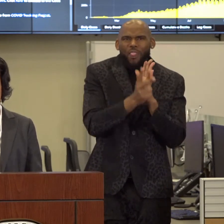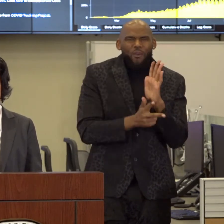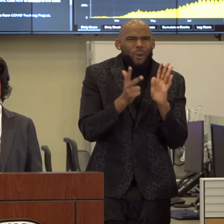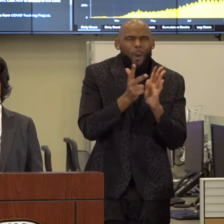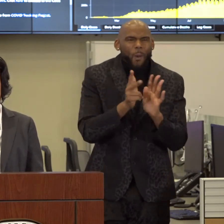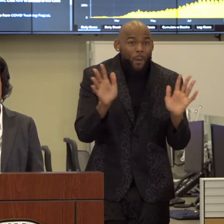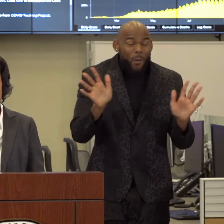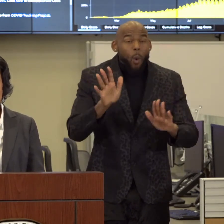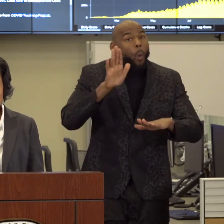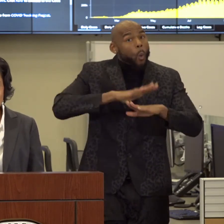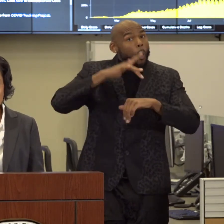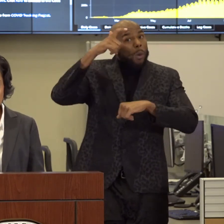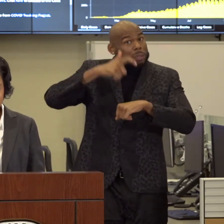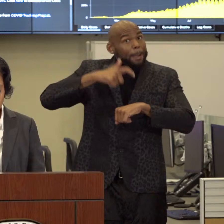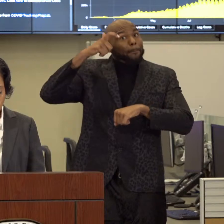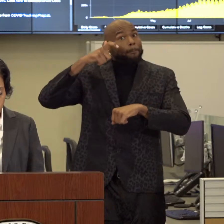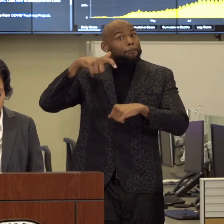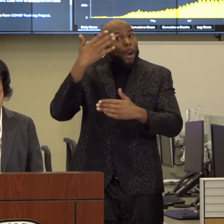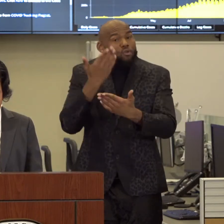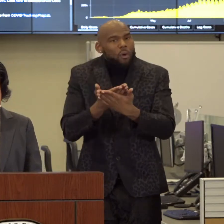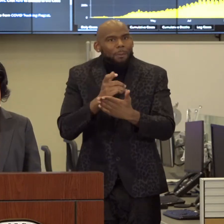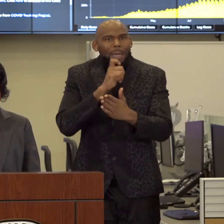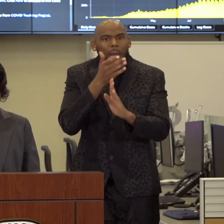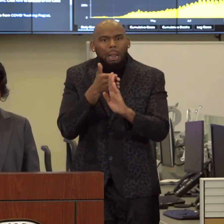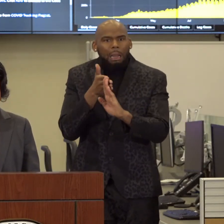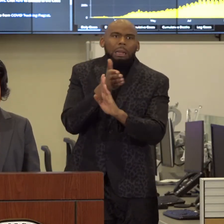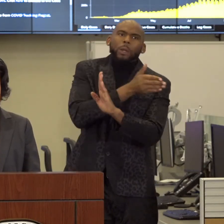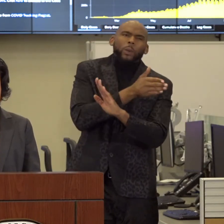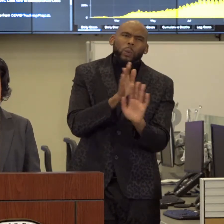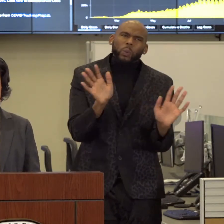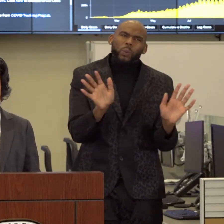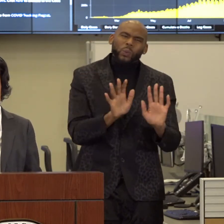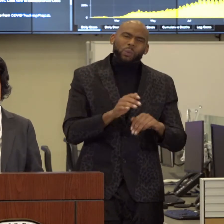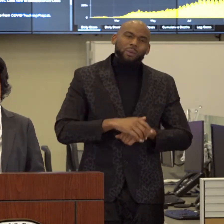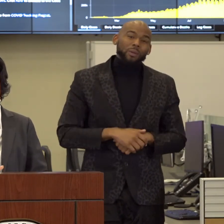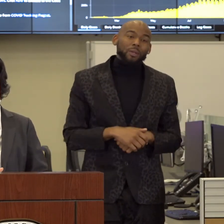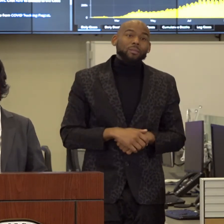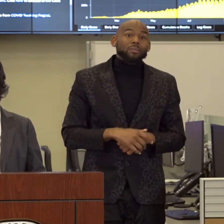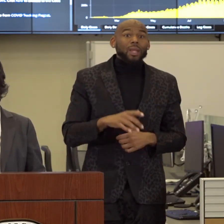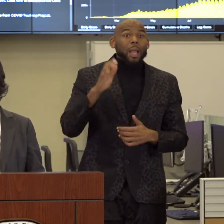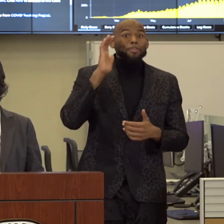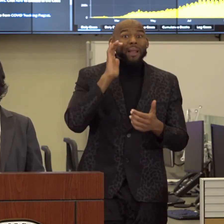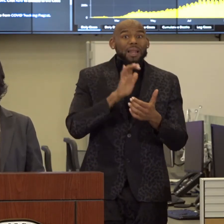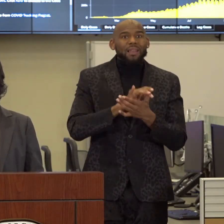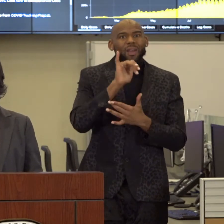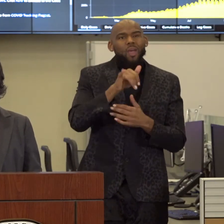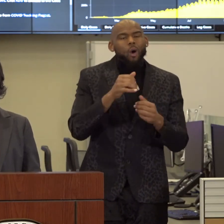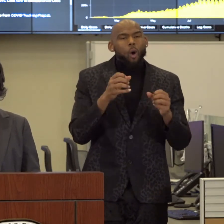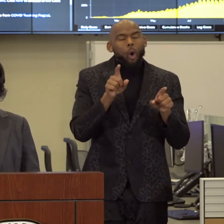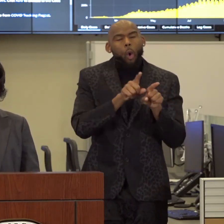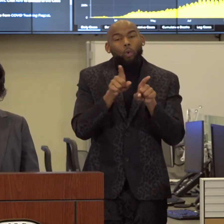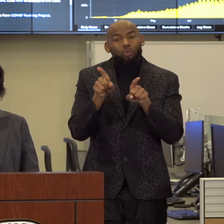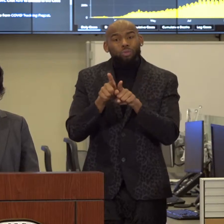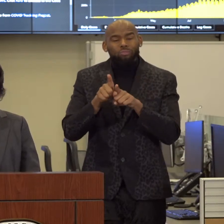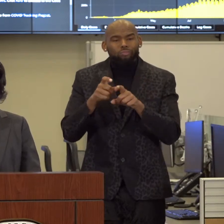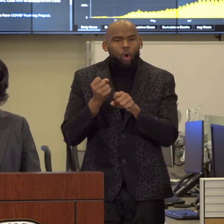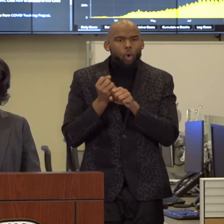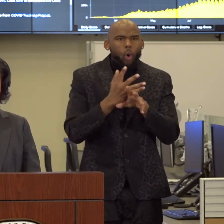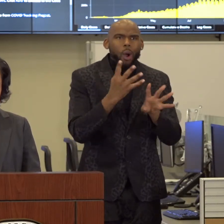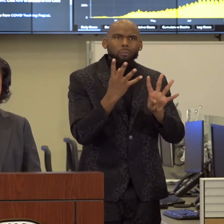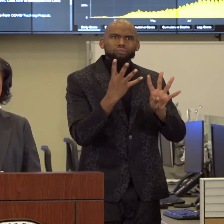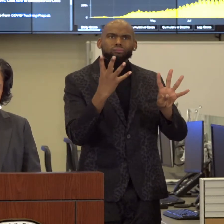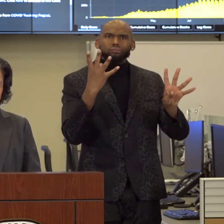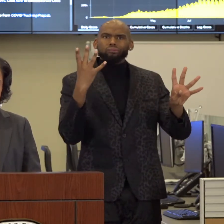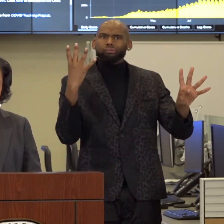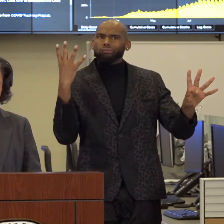on time. But please don't come too early, and we believe that this is contributing to some of the lines that we're seeing, and it won't